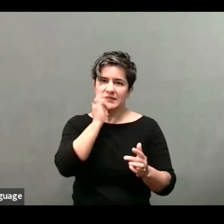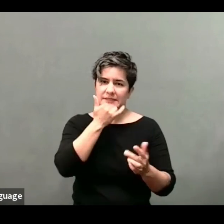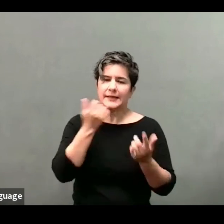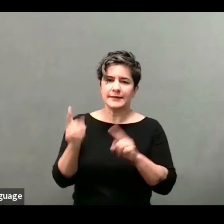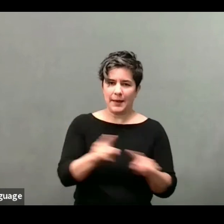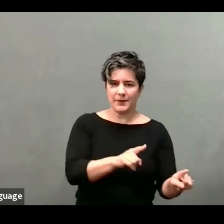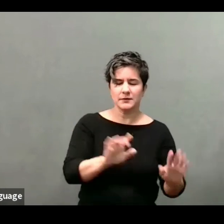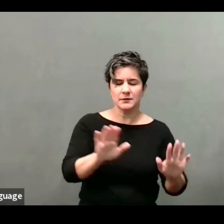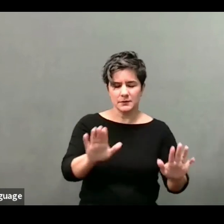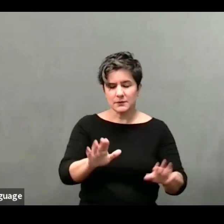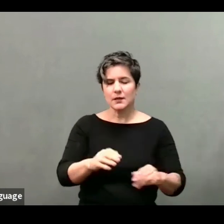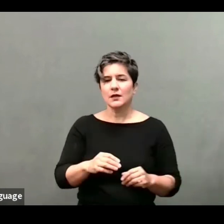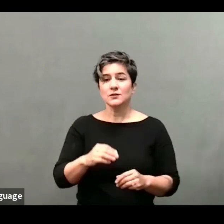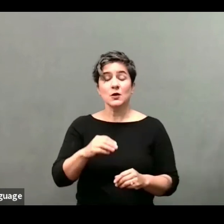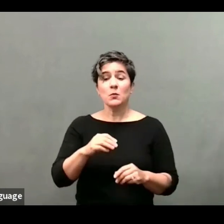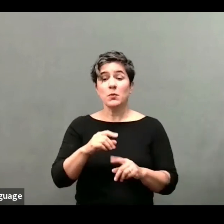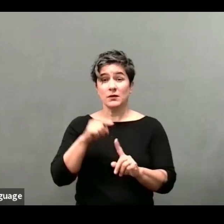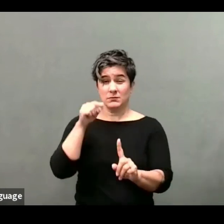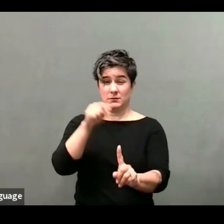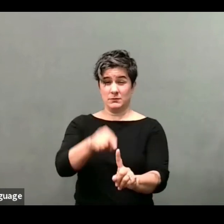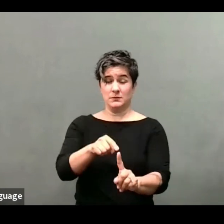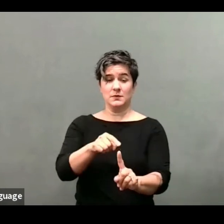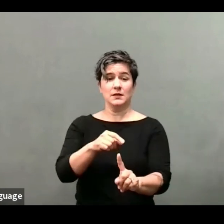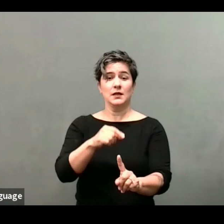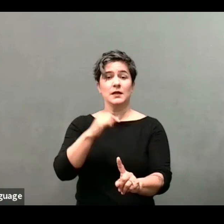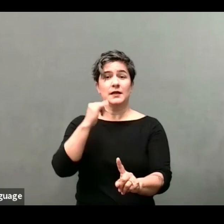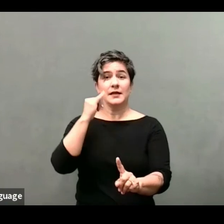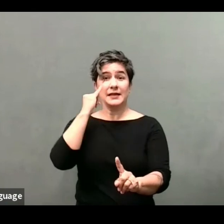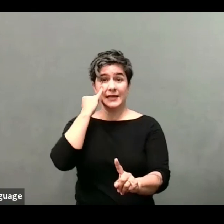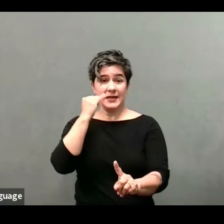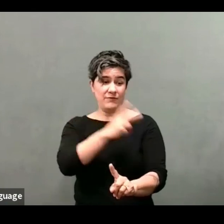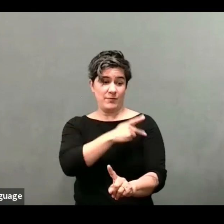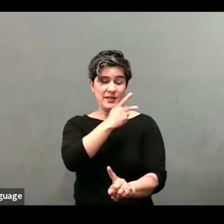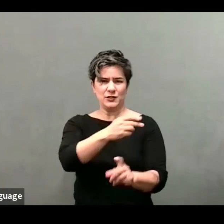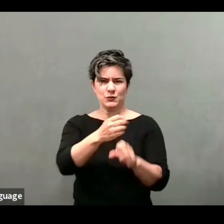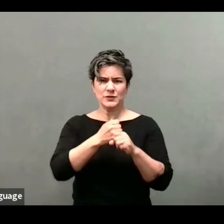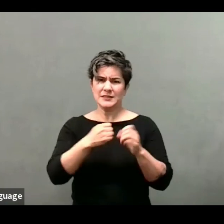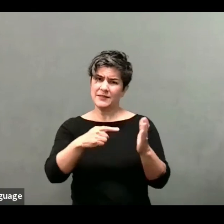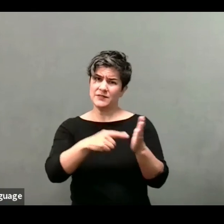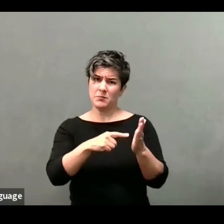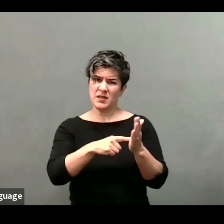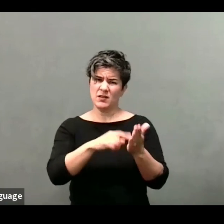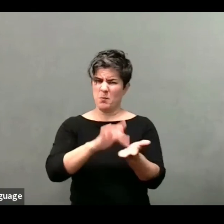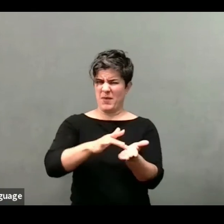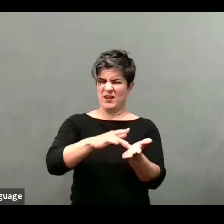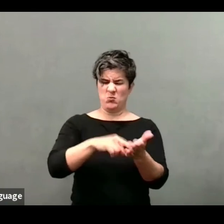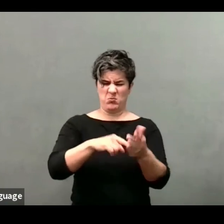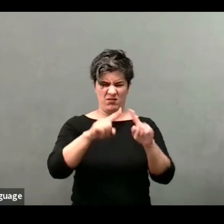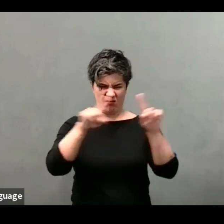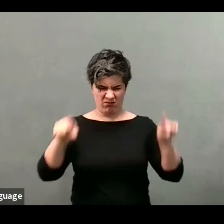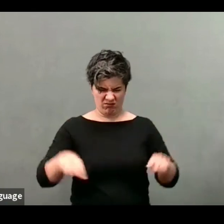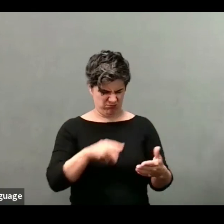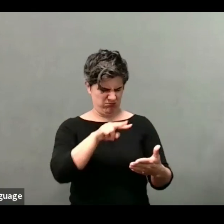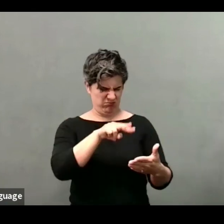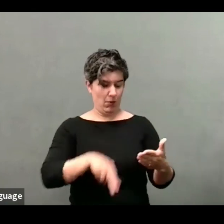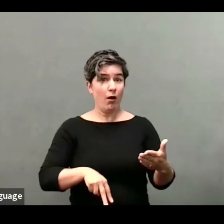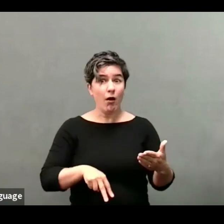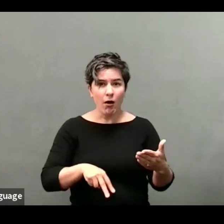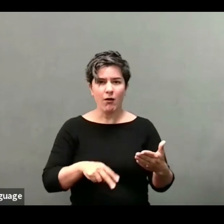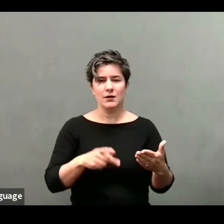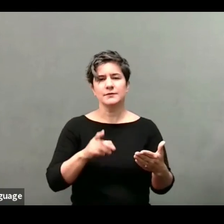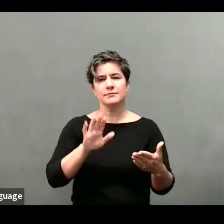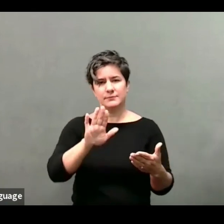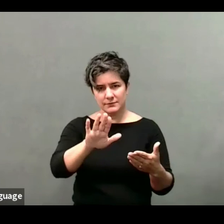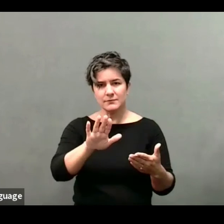I wish it never happened, but it definitely does. And it can be very stressful for patients. So I want you to know, oh,